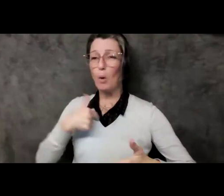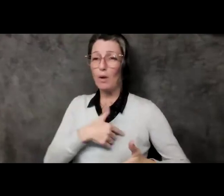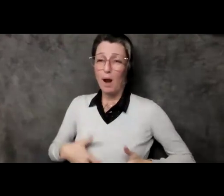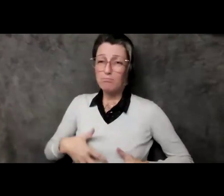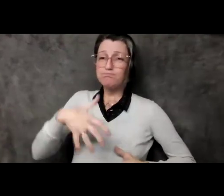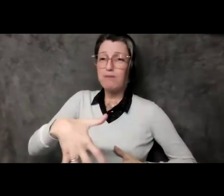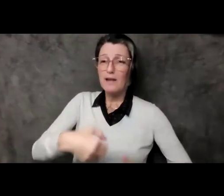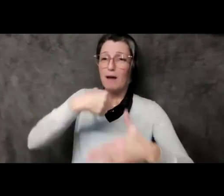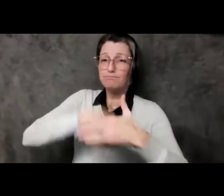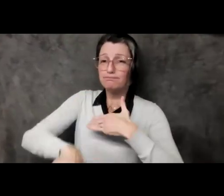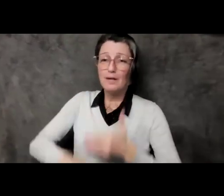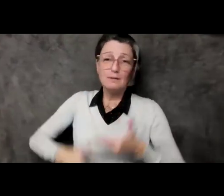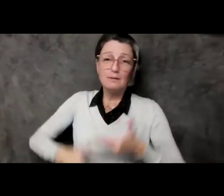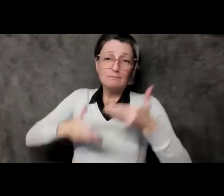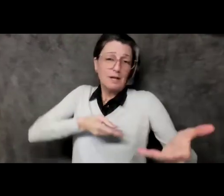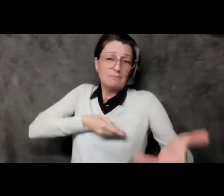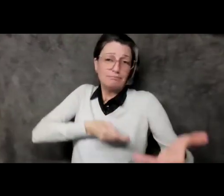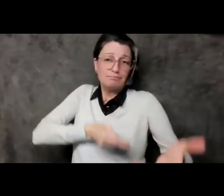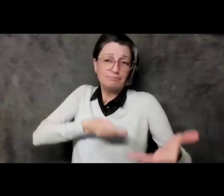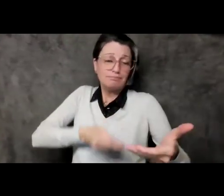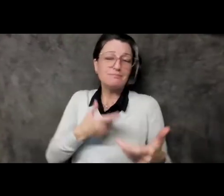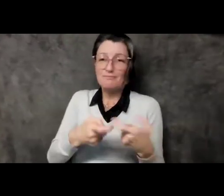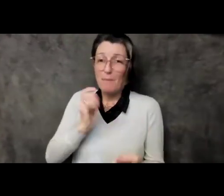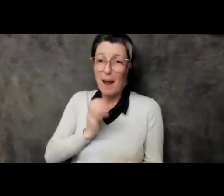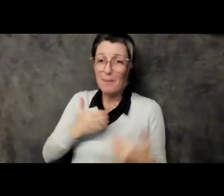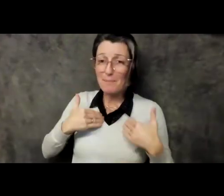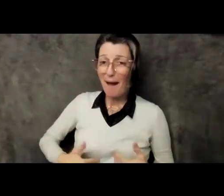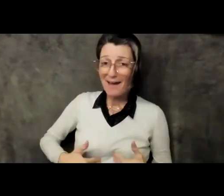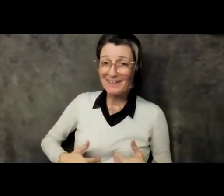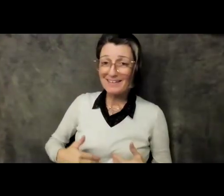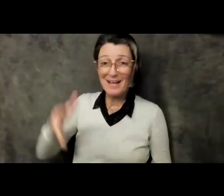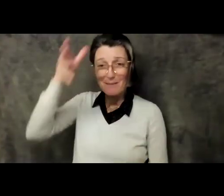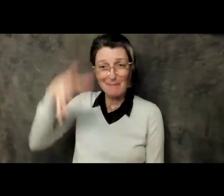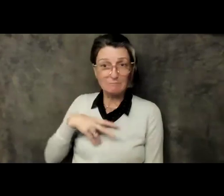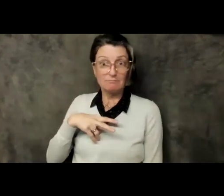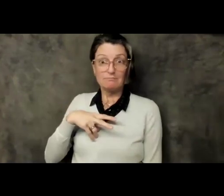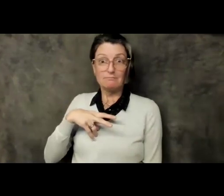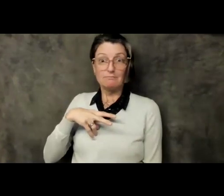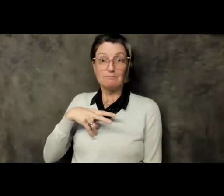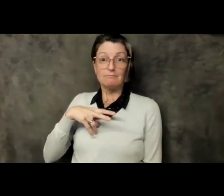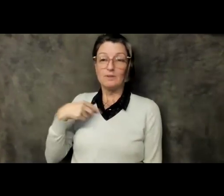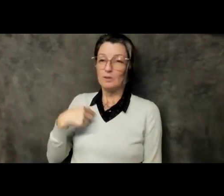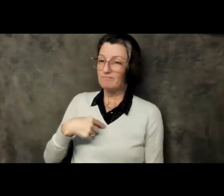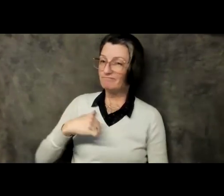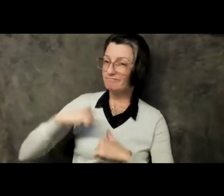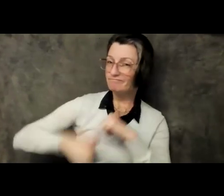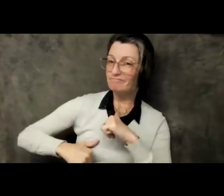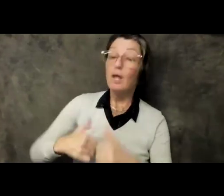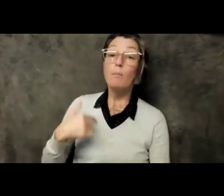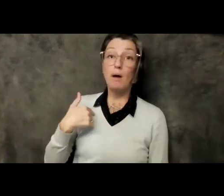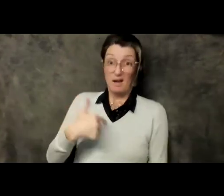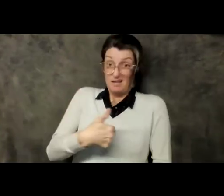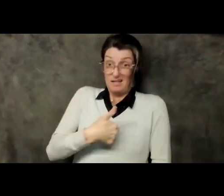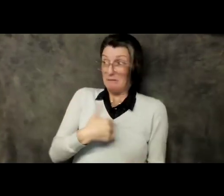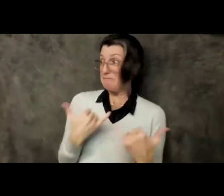newly birthed beings with milk from our bodies? But I am not feeling particularly powerful. And once I